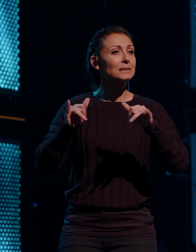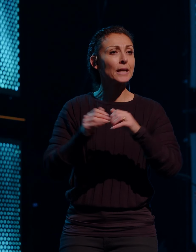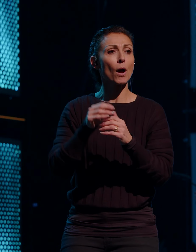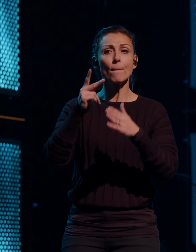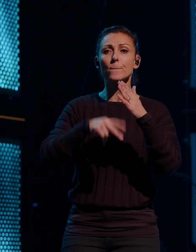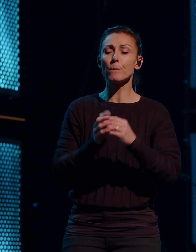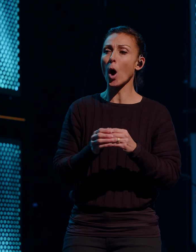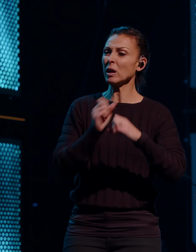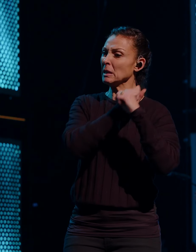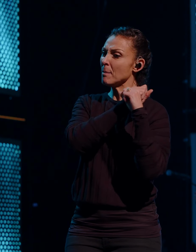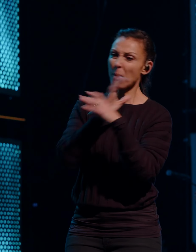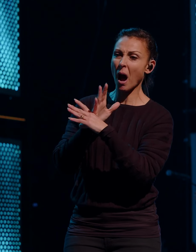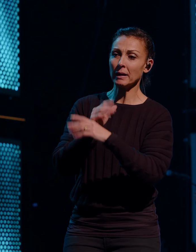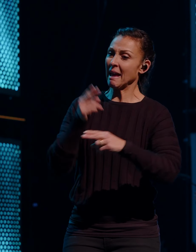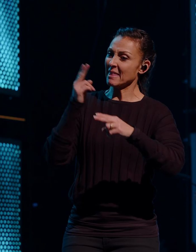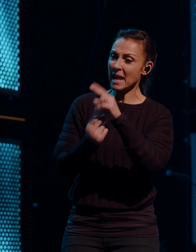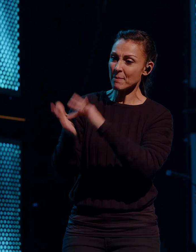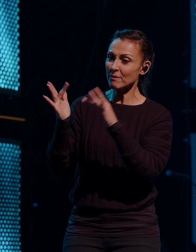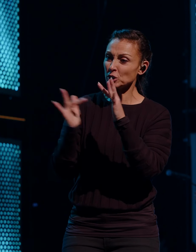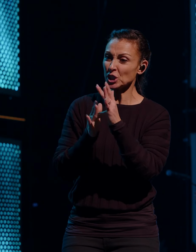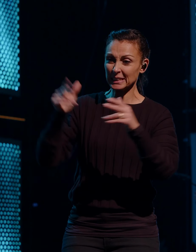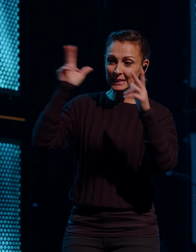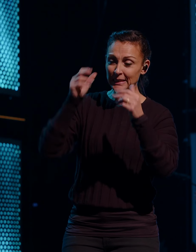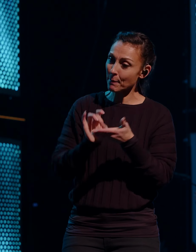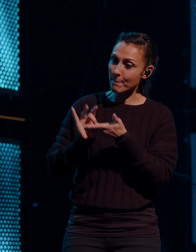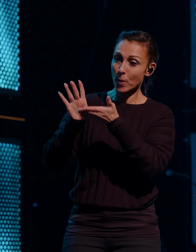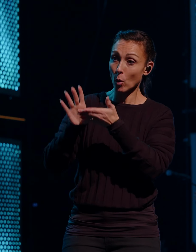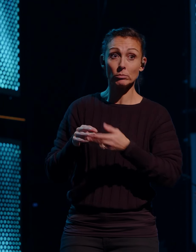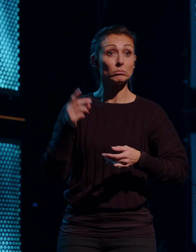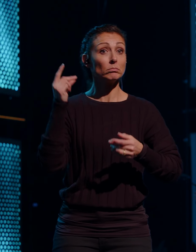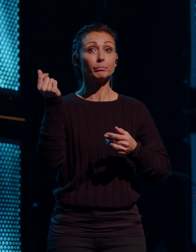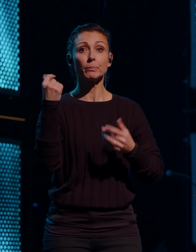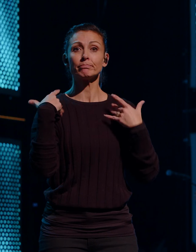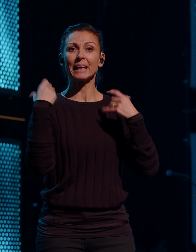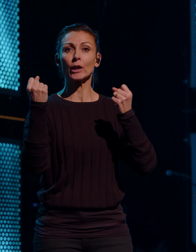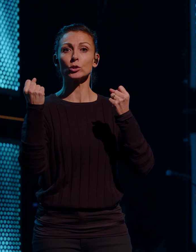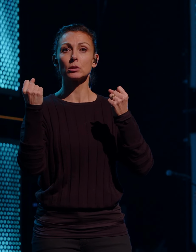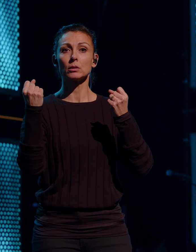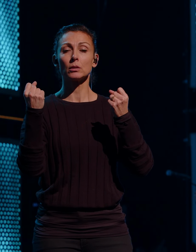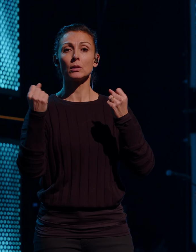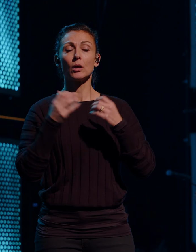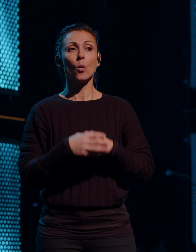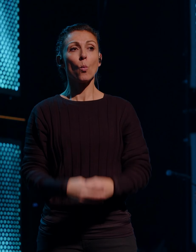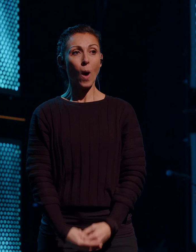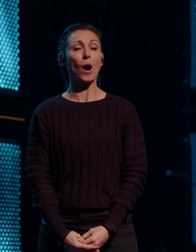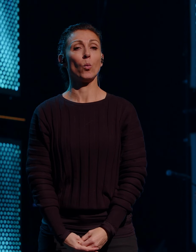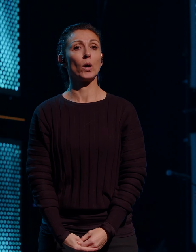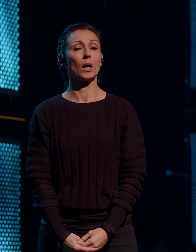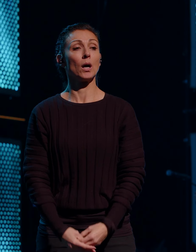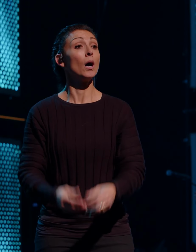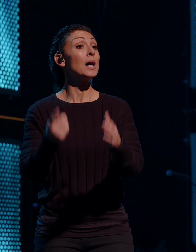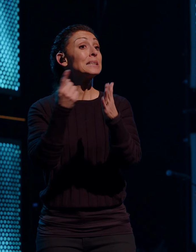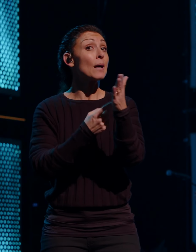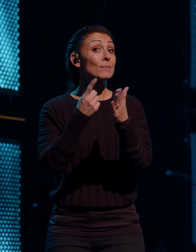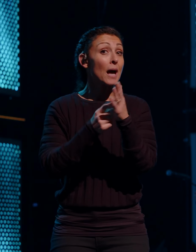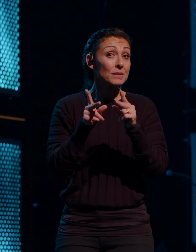our lives so we can lead them to Jesus. And I'll say it again, many times it's not their problem, it's our